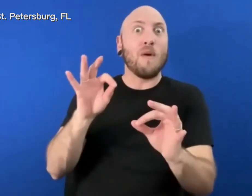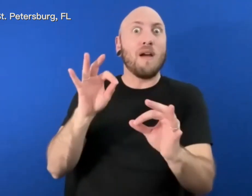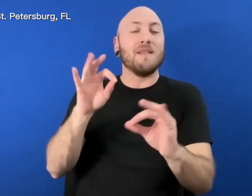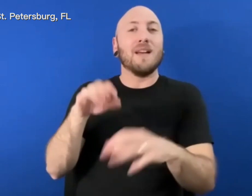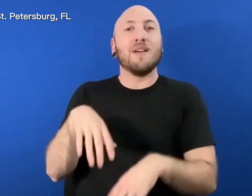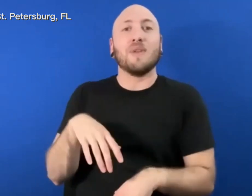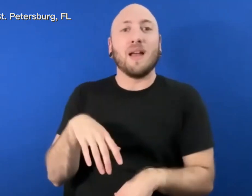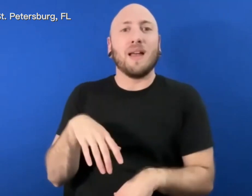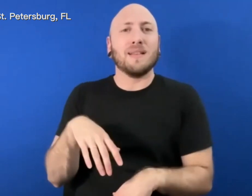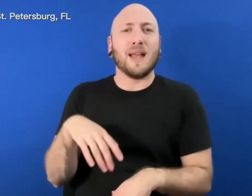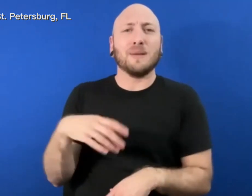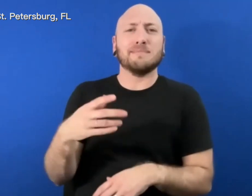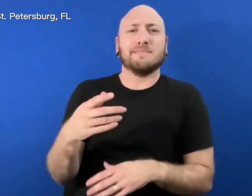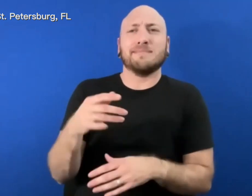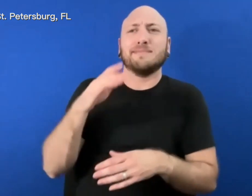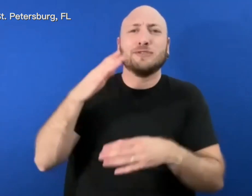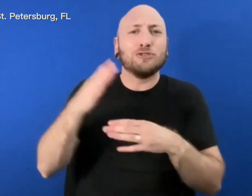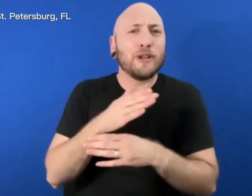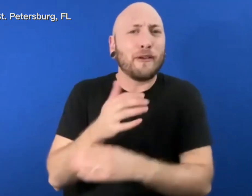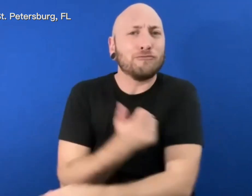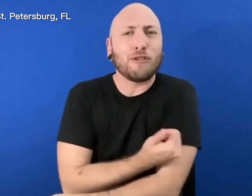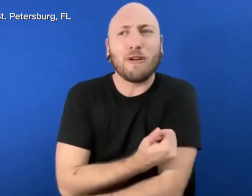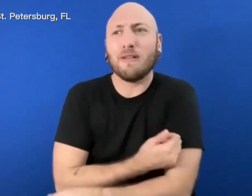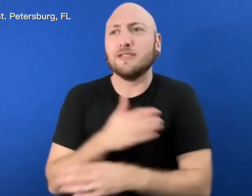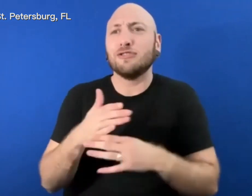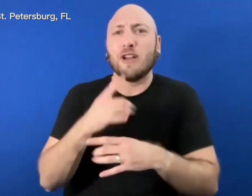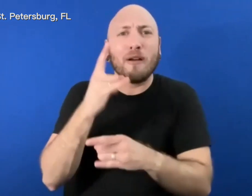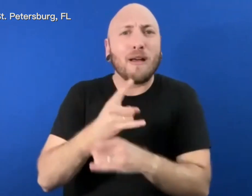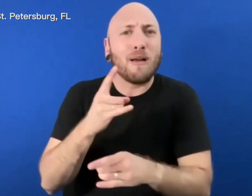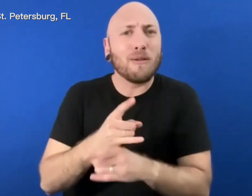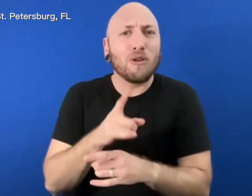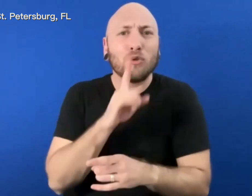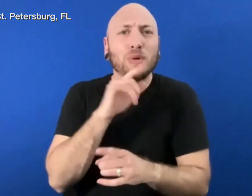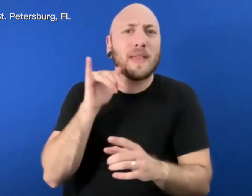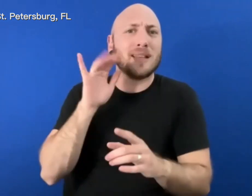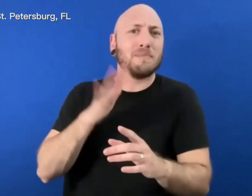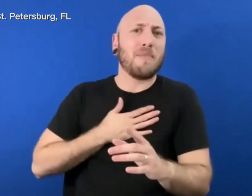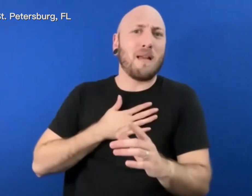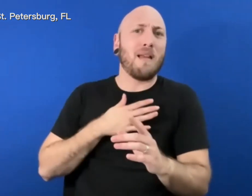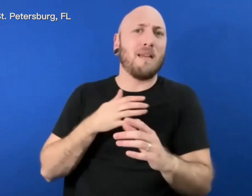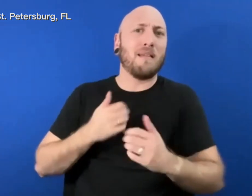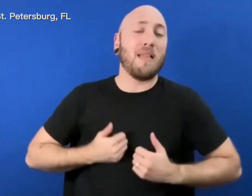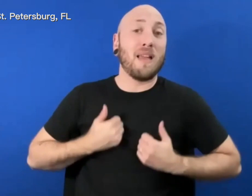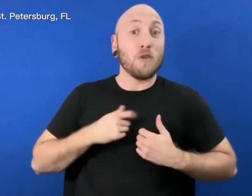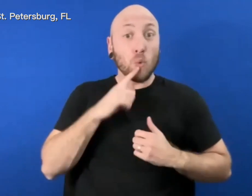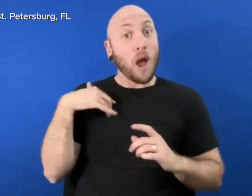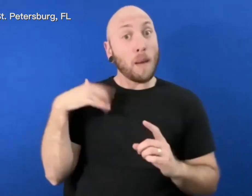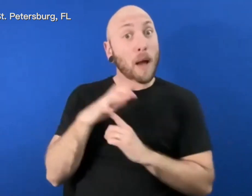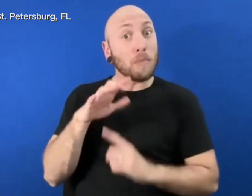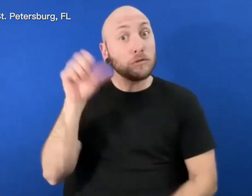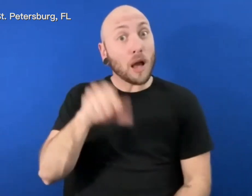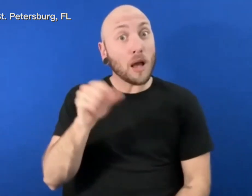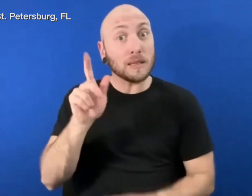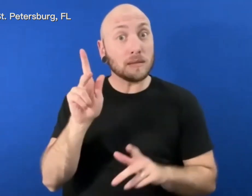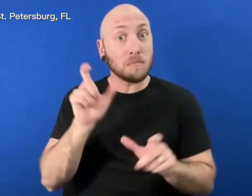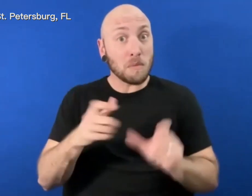me. And that's just kind of how it went on. And I was very popular for a little while in school, you know, just because of